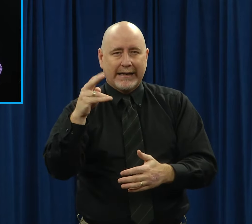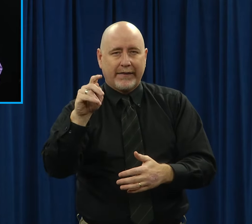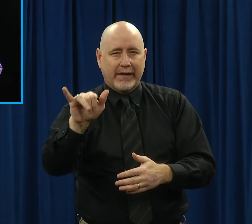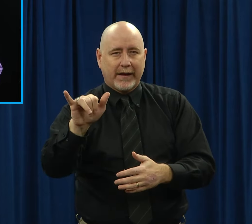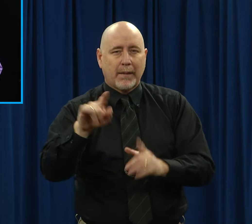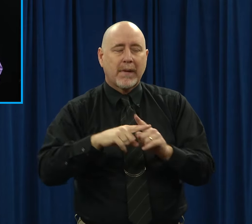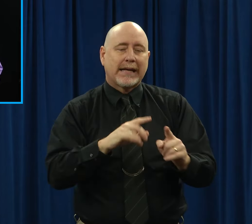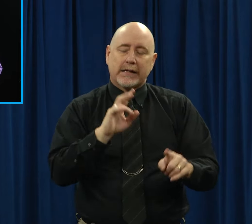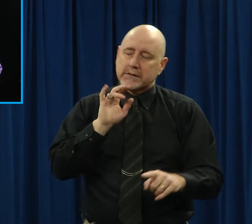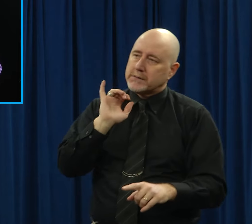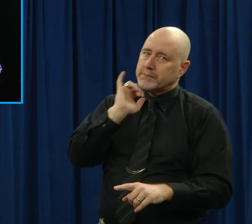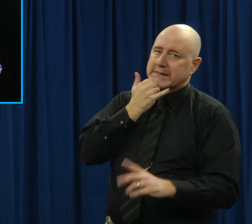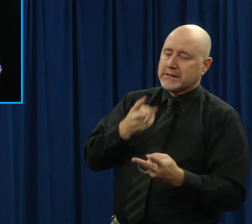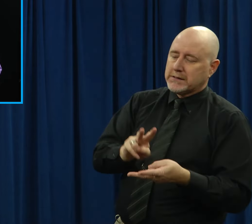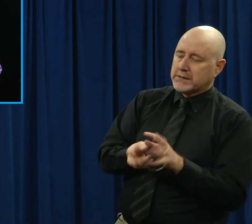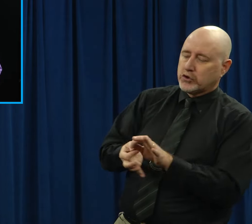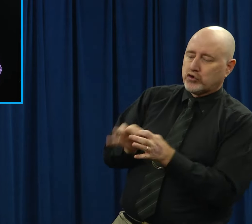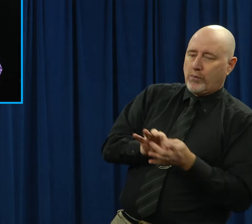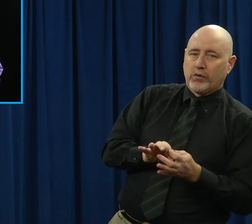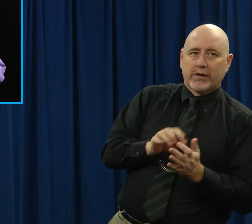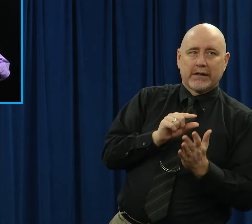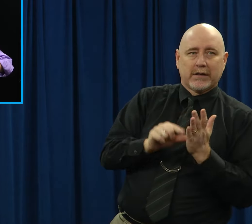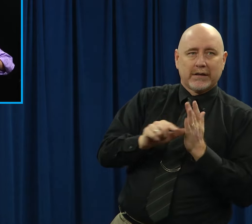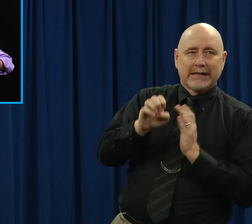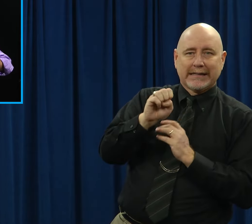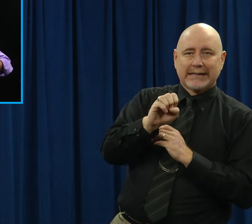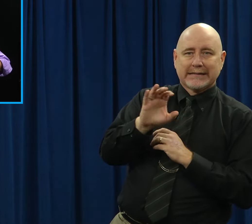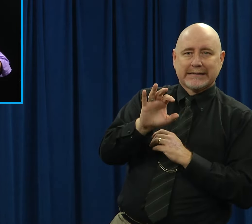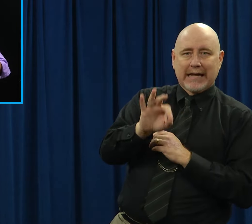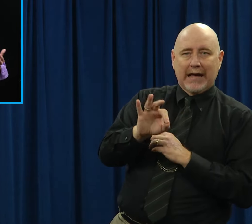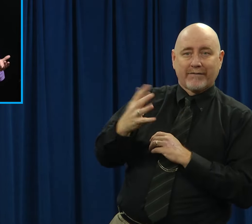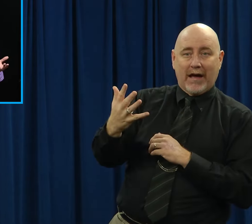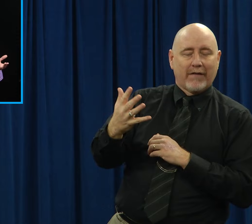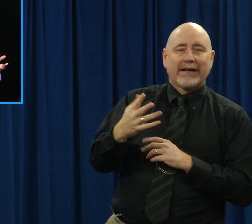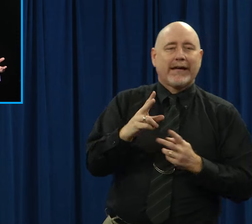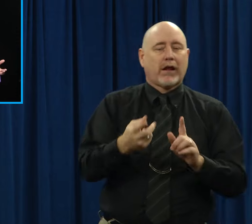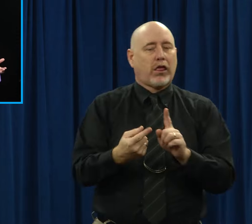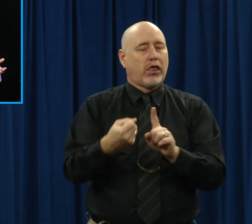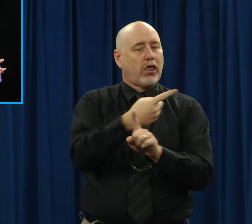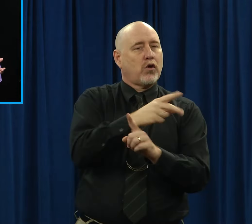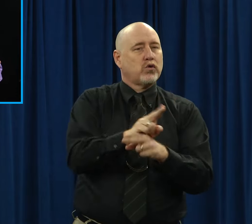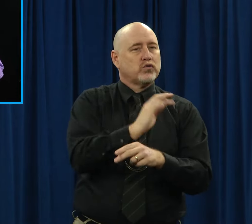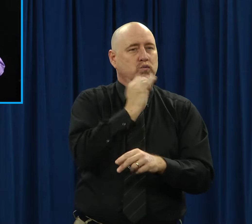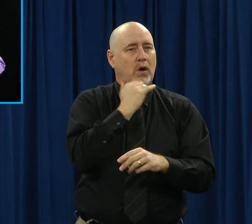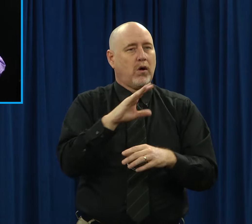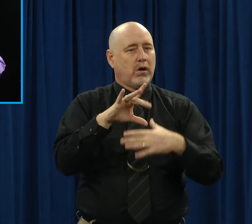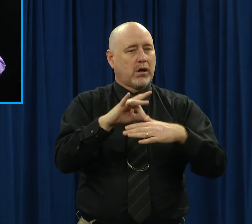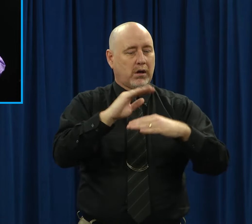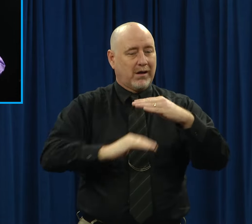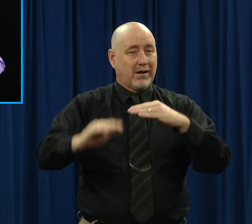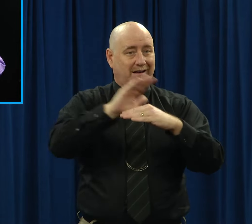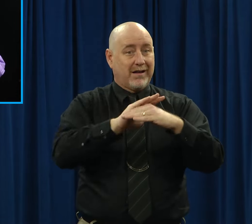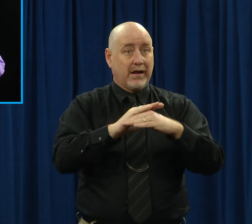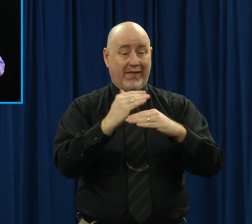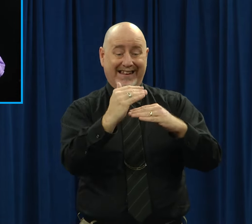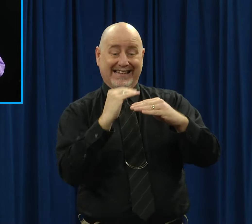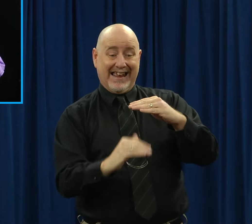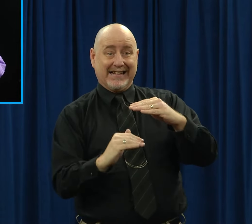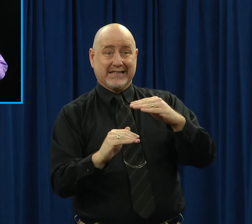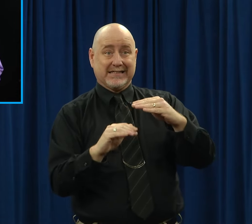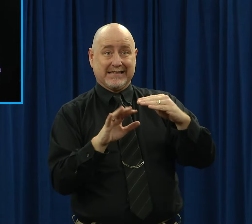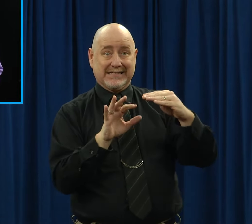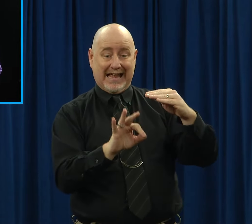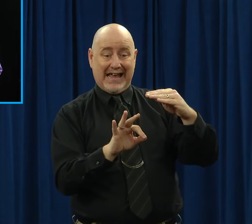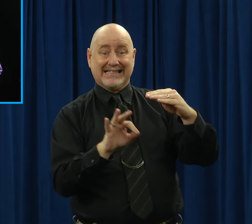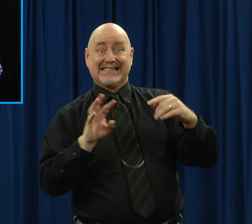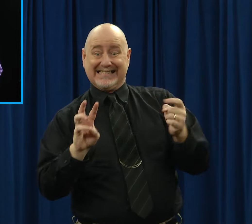anything. But you know, he was misinterpreting that verse because he was pulling it out of context. In fact, if you will look at the next verse